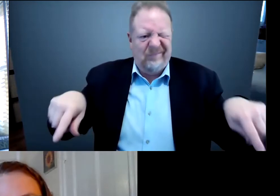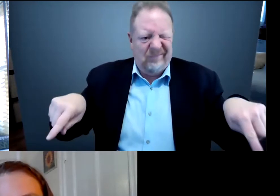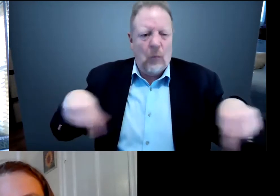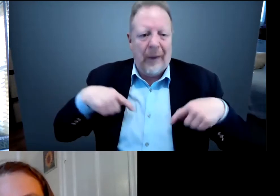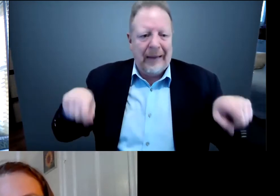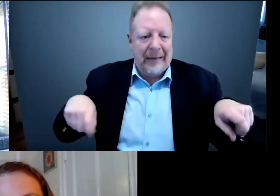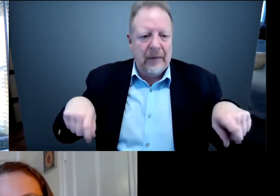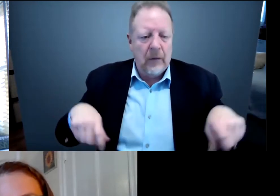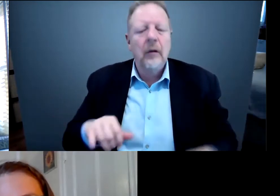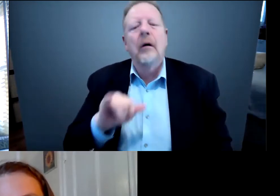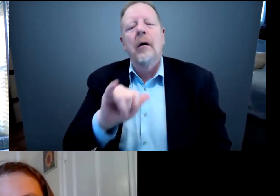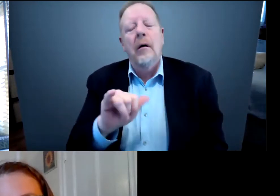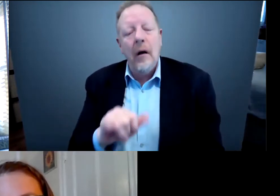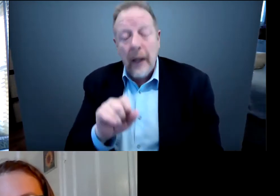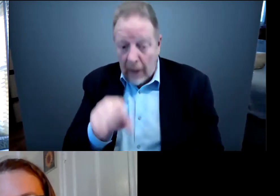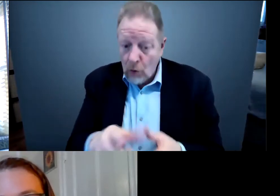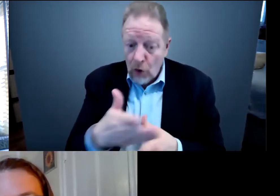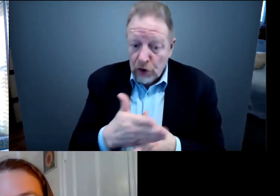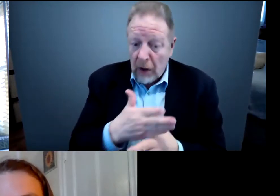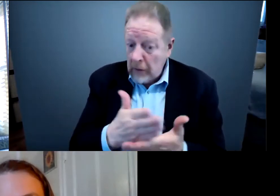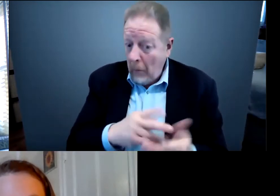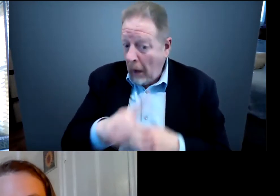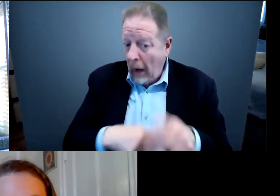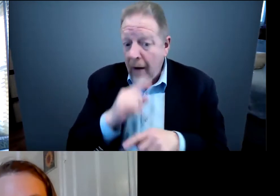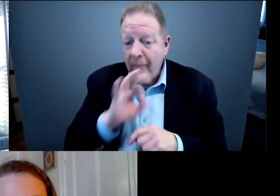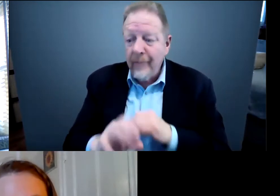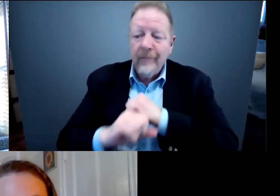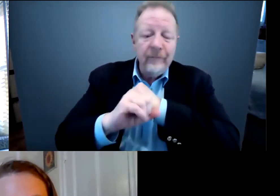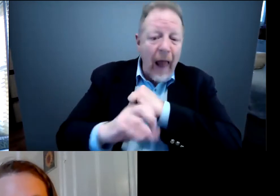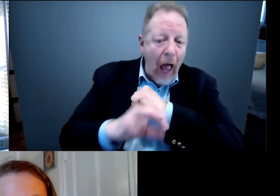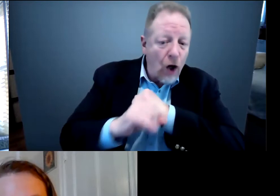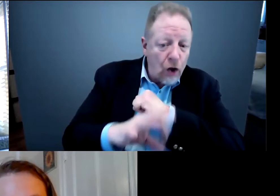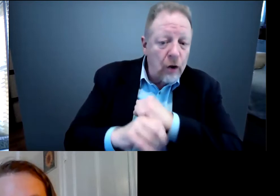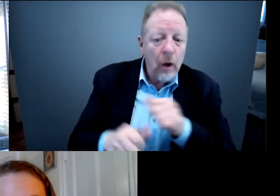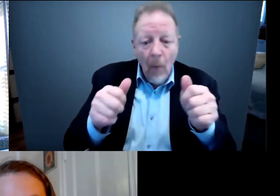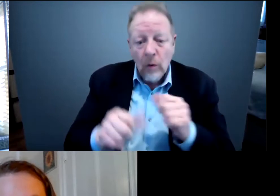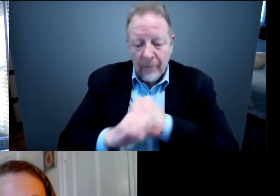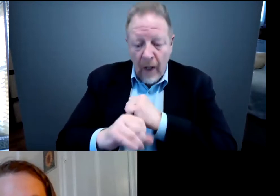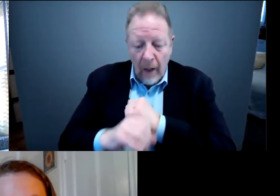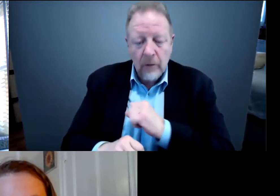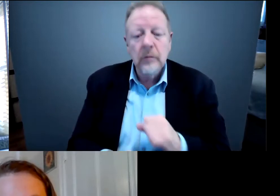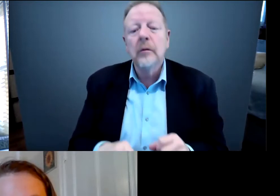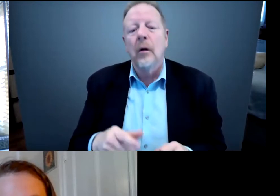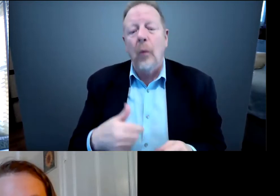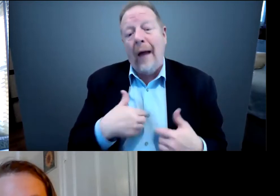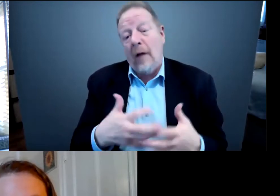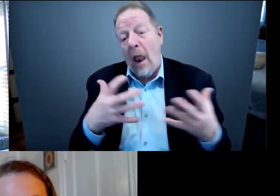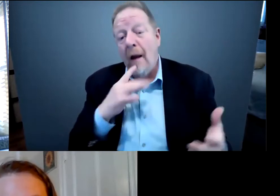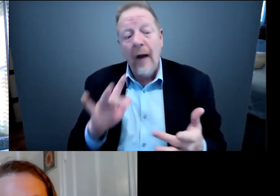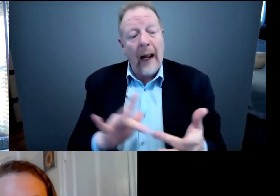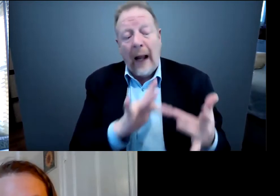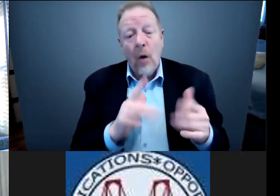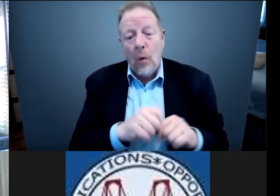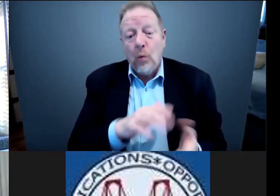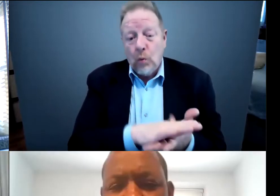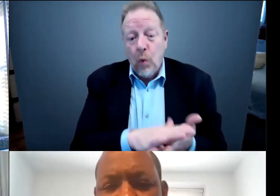again, if you could share some kind of a flyer on what you're looking for, we have a lot of connections into the school